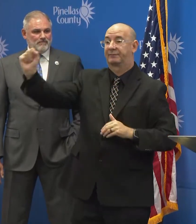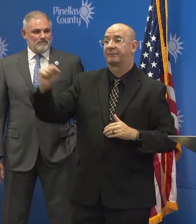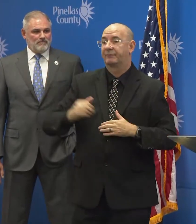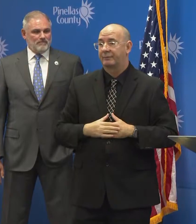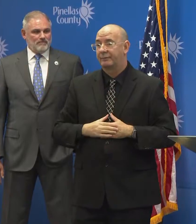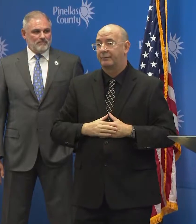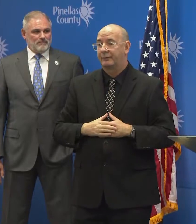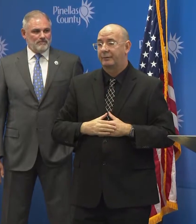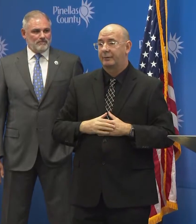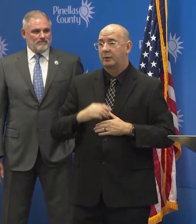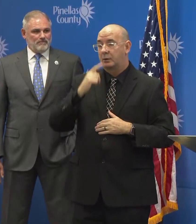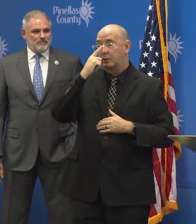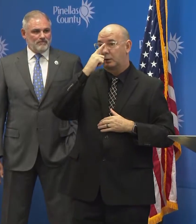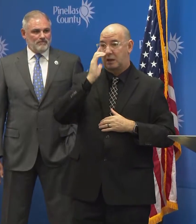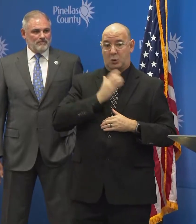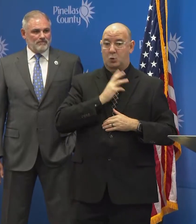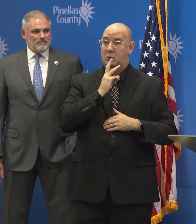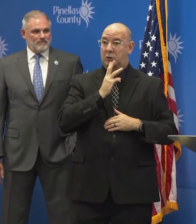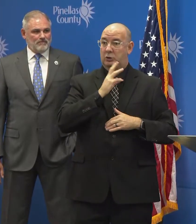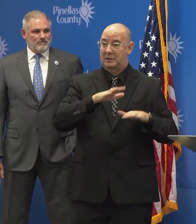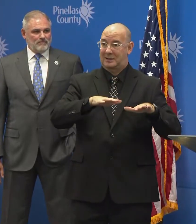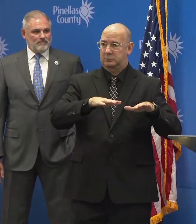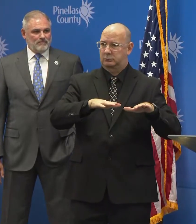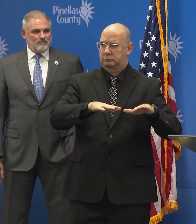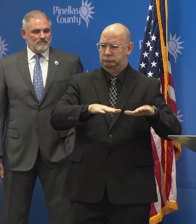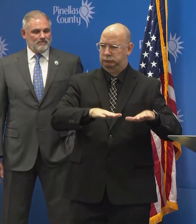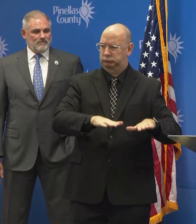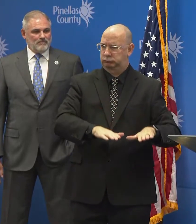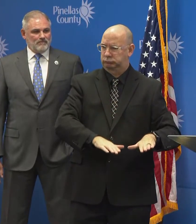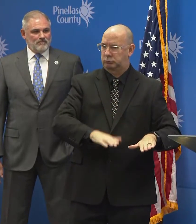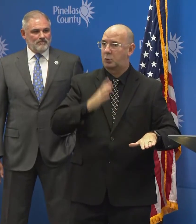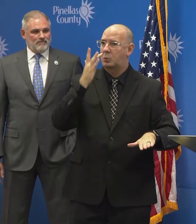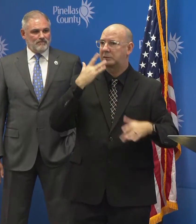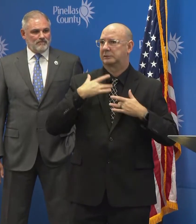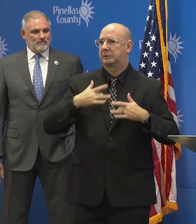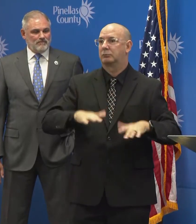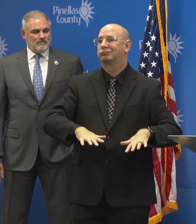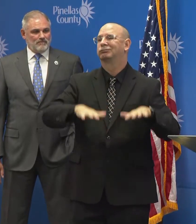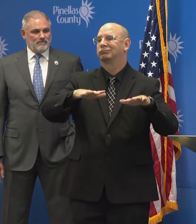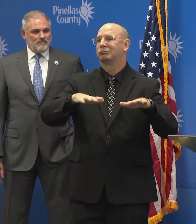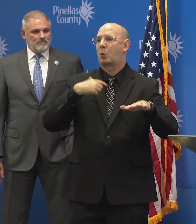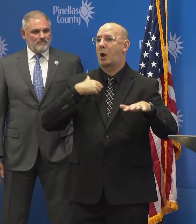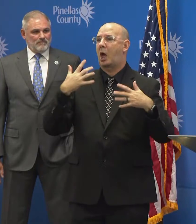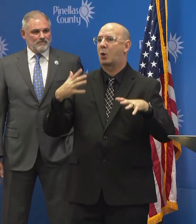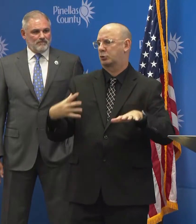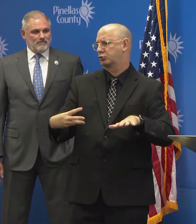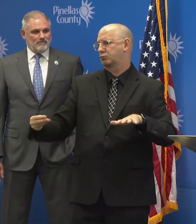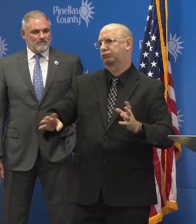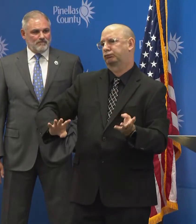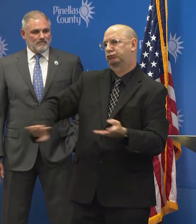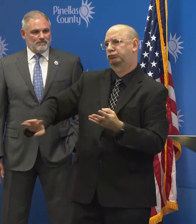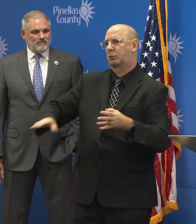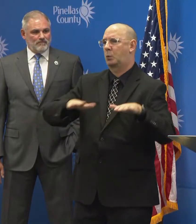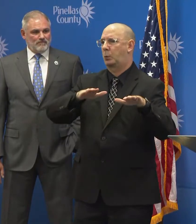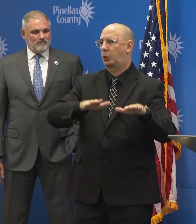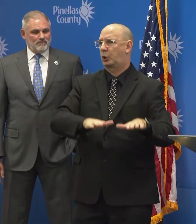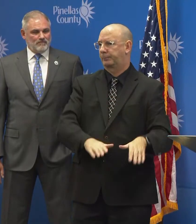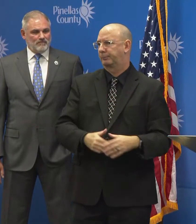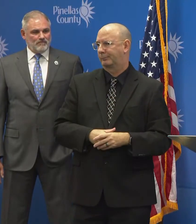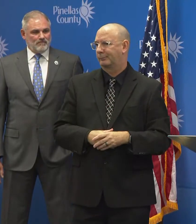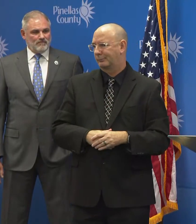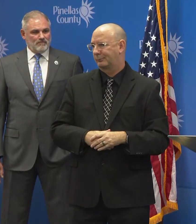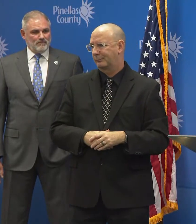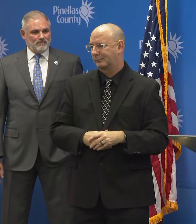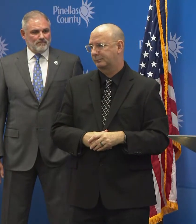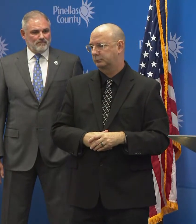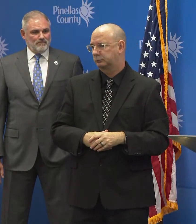our Brooker Creek area that is prone to flooding. We are planning for our damage assessment operations and already working on our